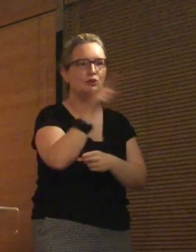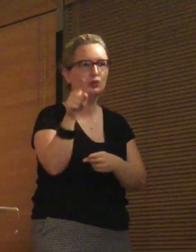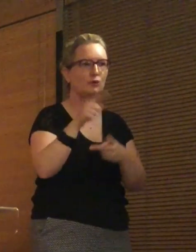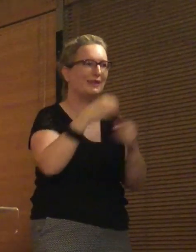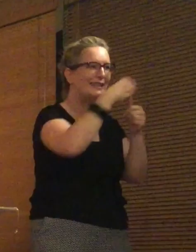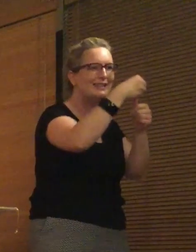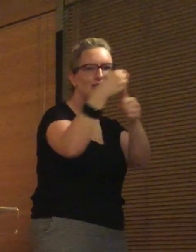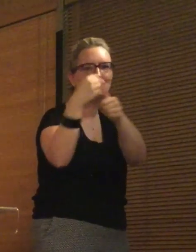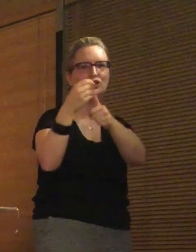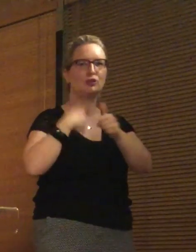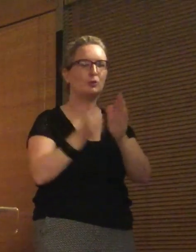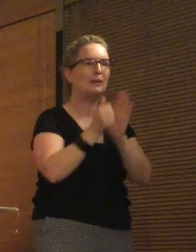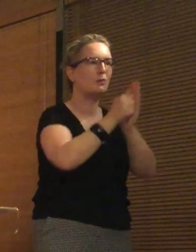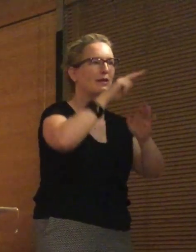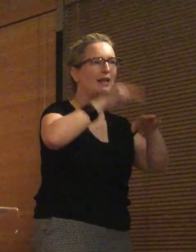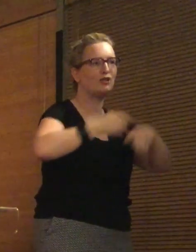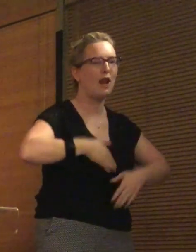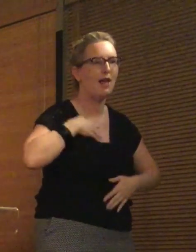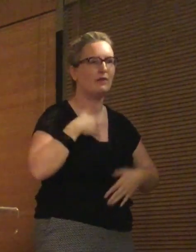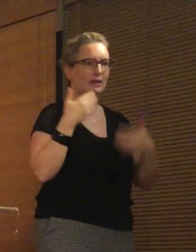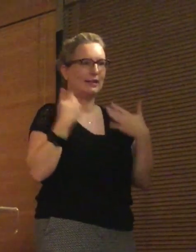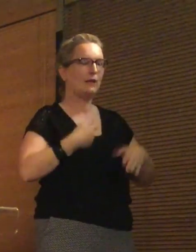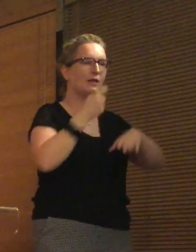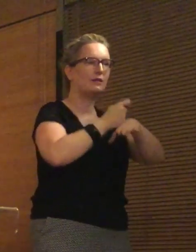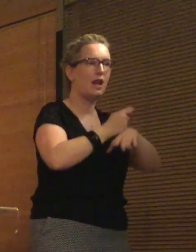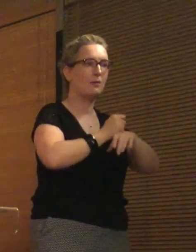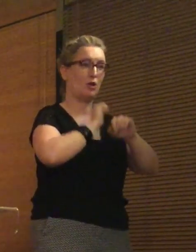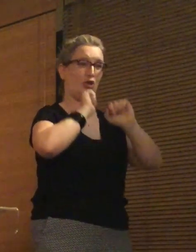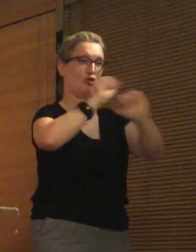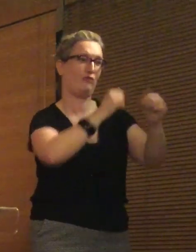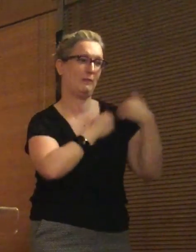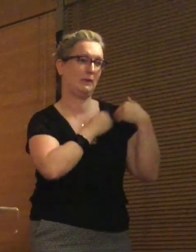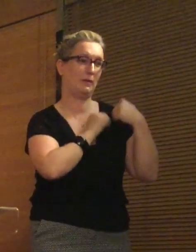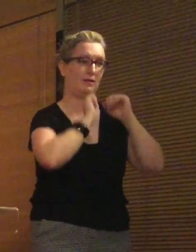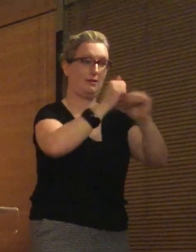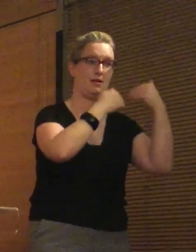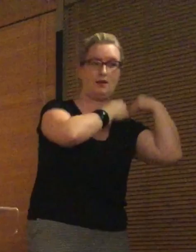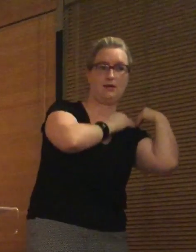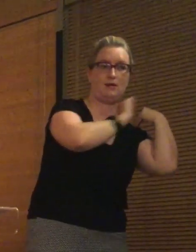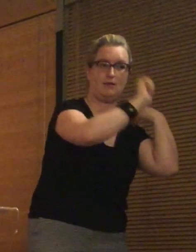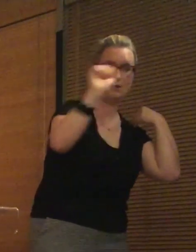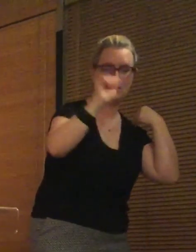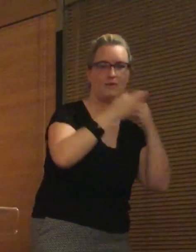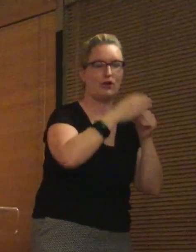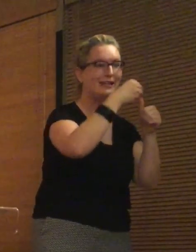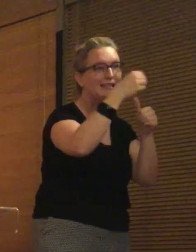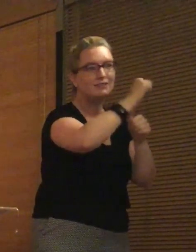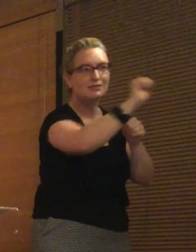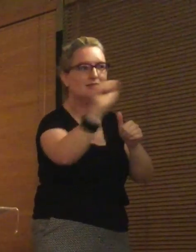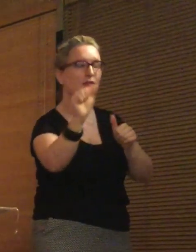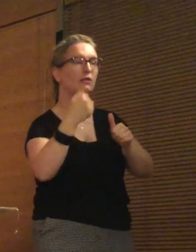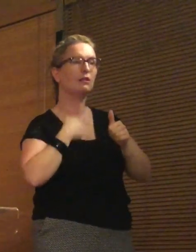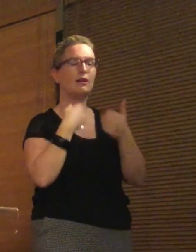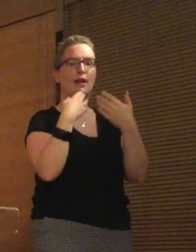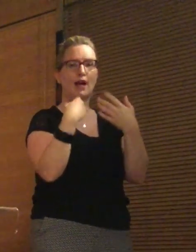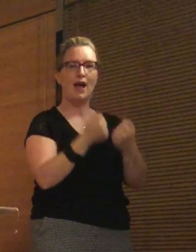our national life. Now is the time, and on you the responsibility rests. For each of you, there is a